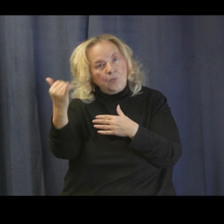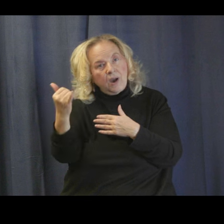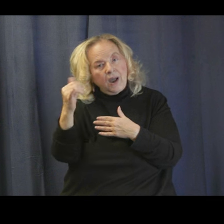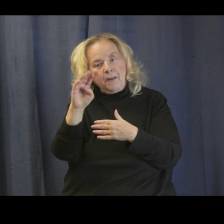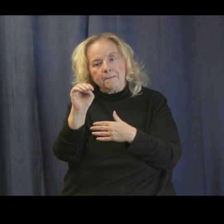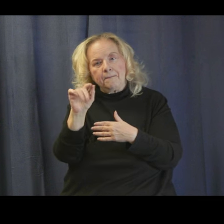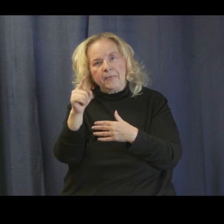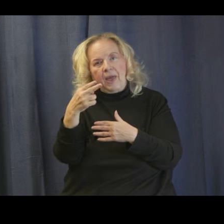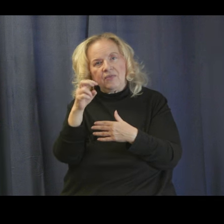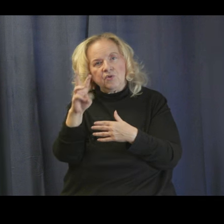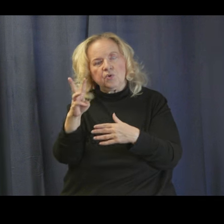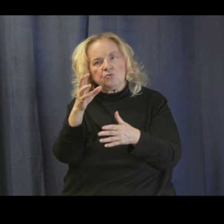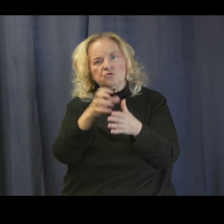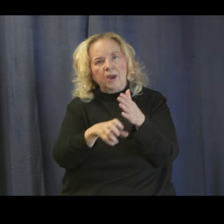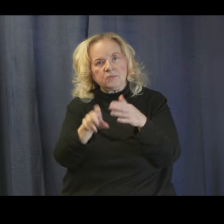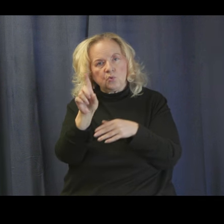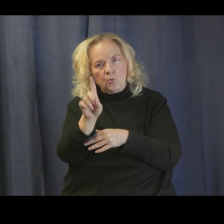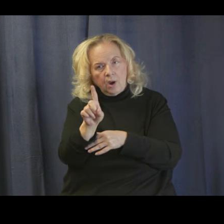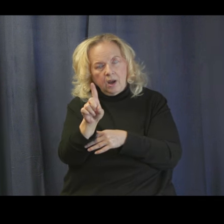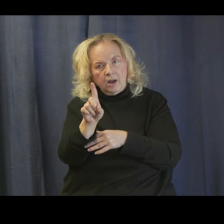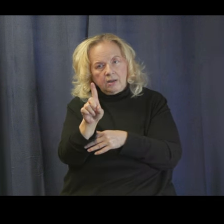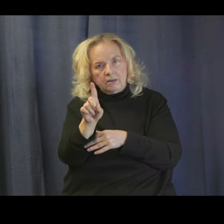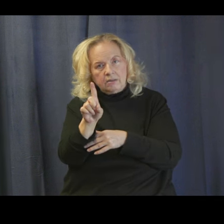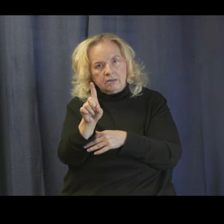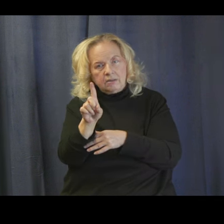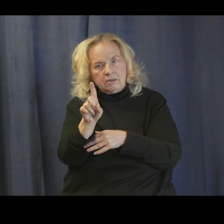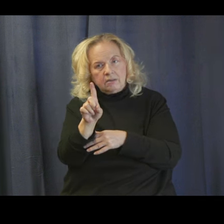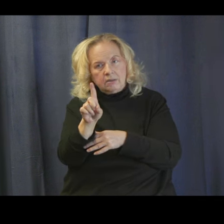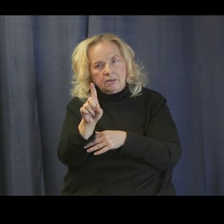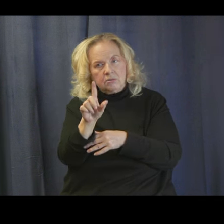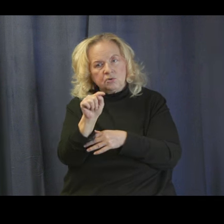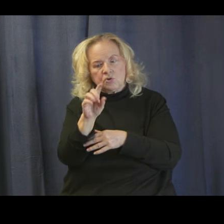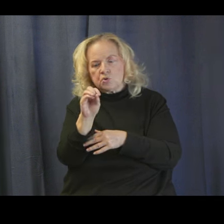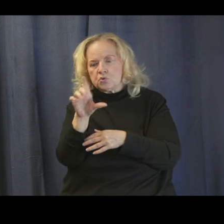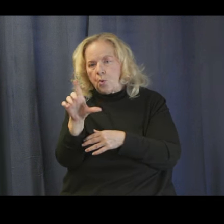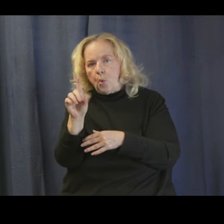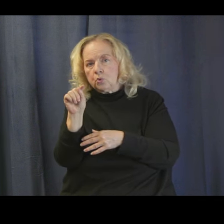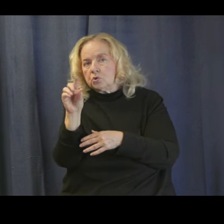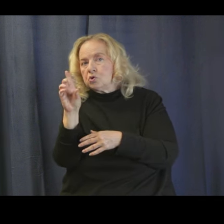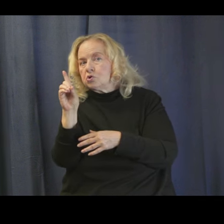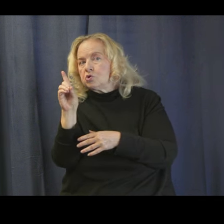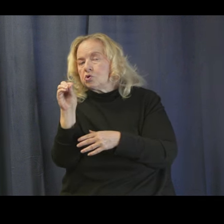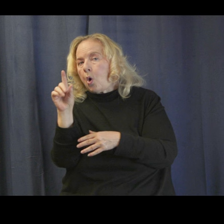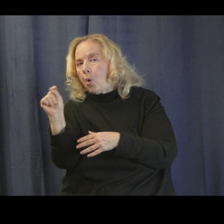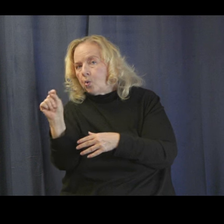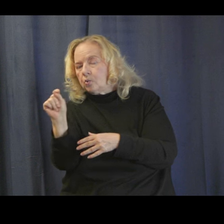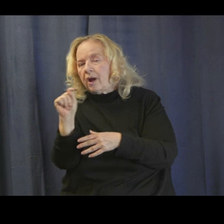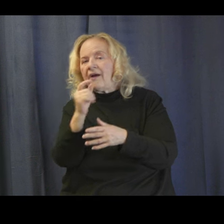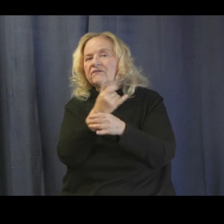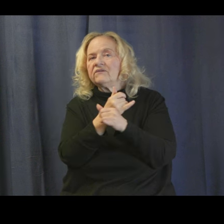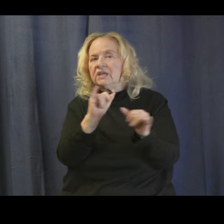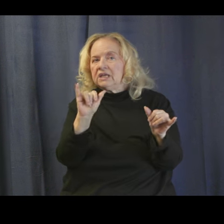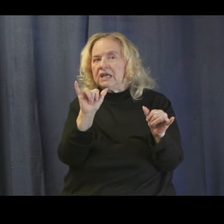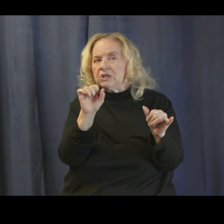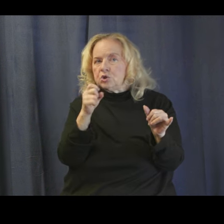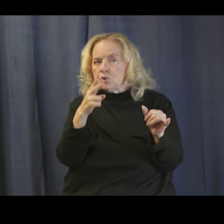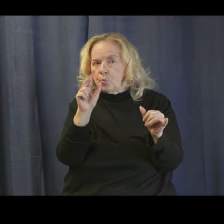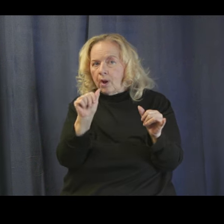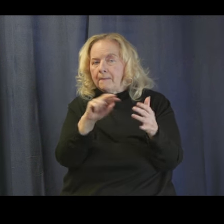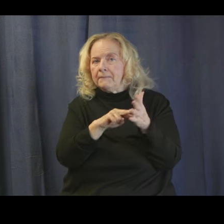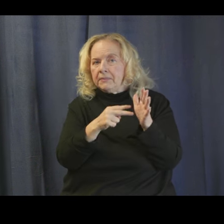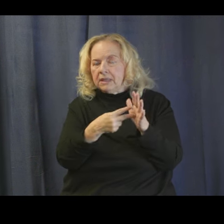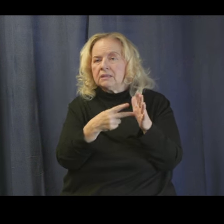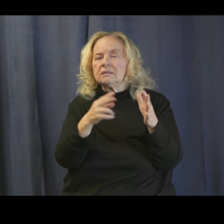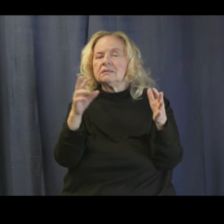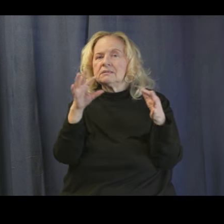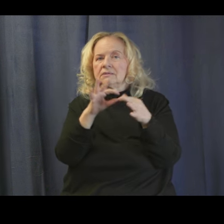in Matthew chapter 1, when it talks about the Toldot of Yeshua, it